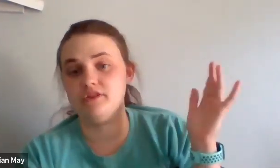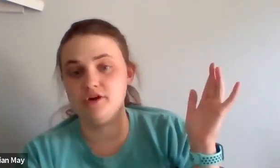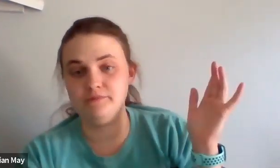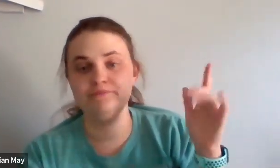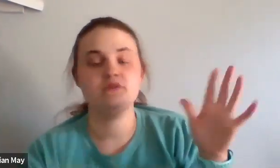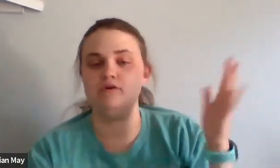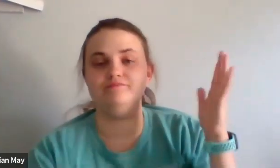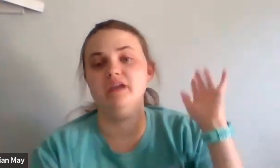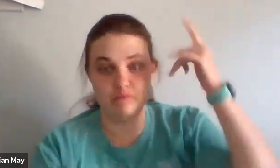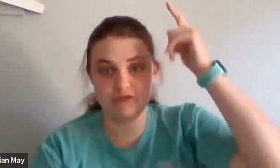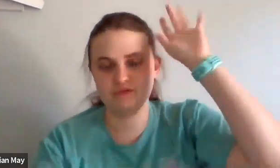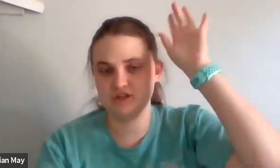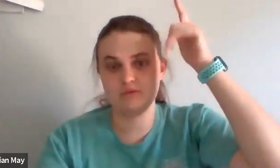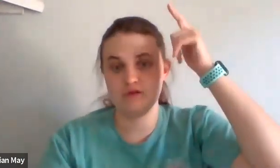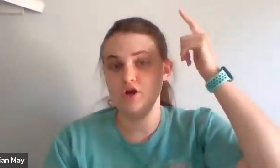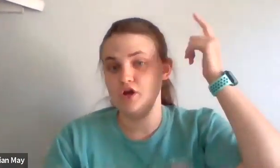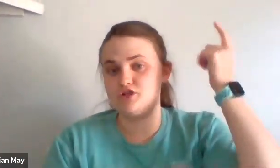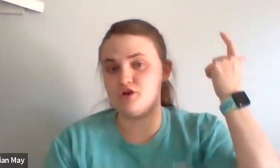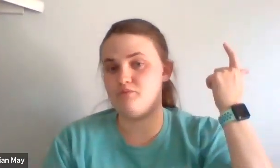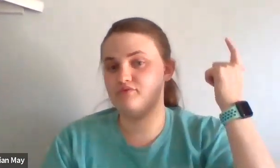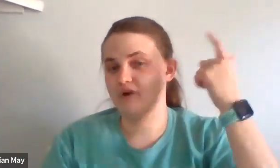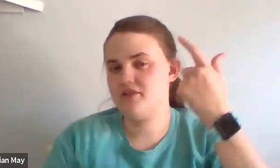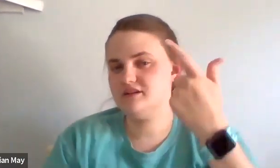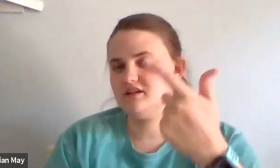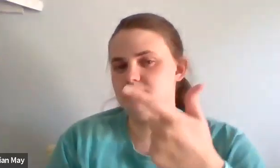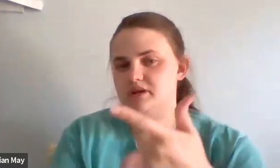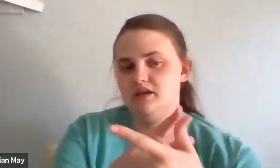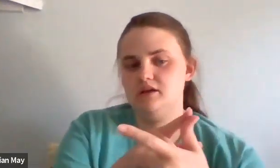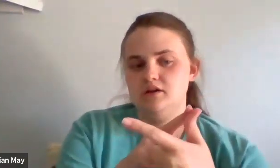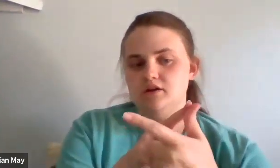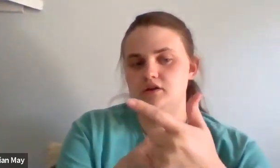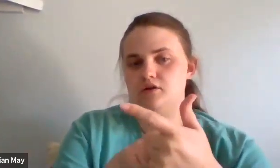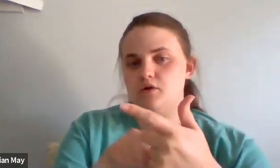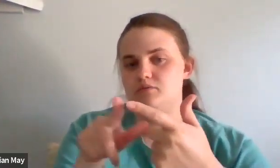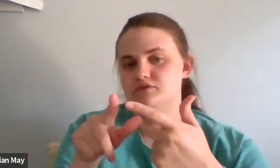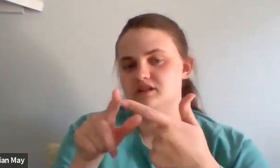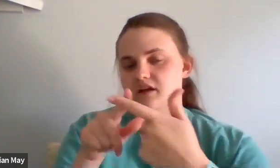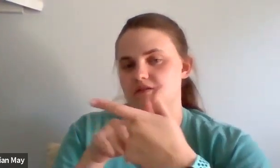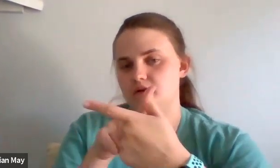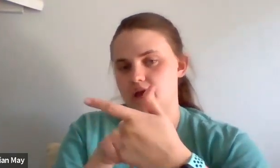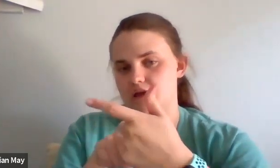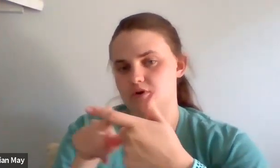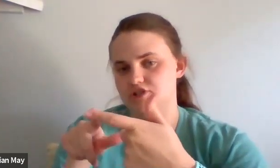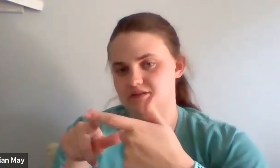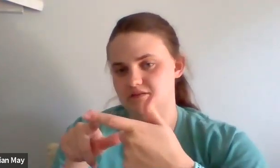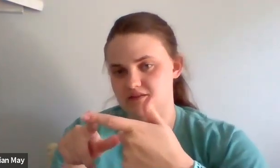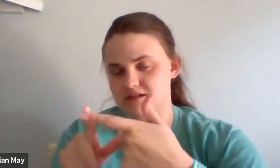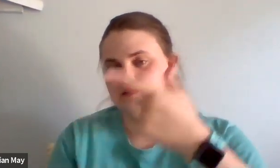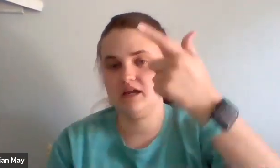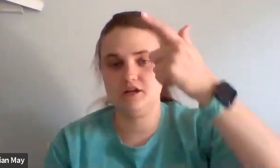brother. We'll start with brother. So brother is going to be, you're almost got the little hand motion like this, and you're going